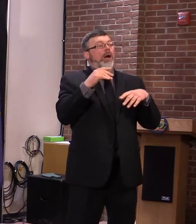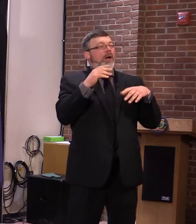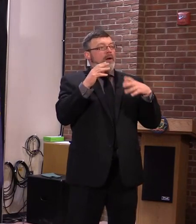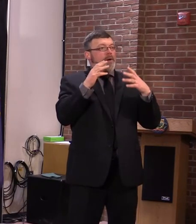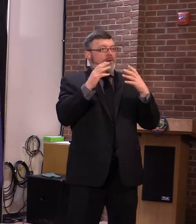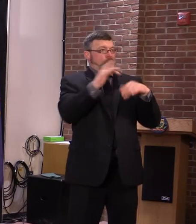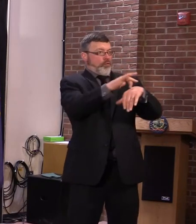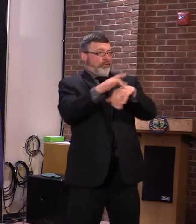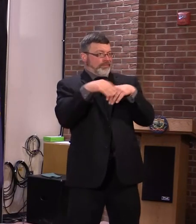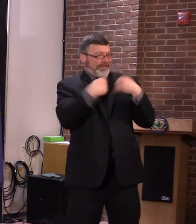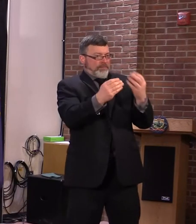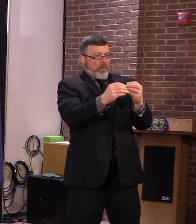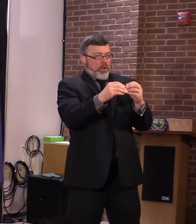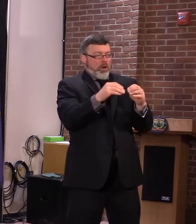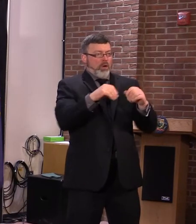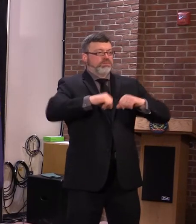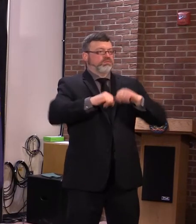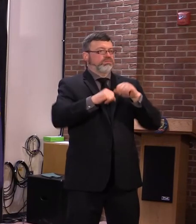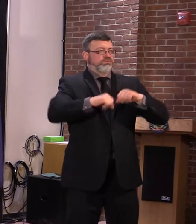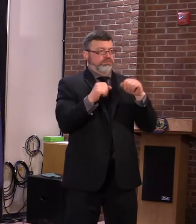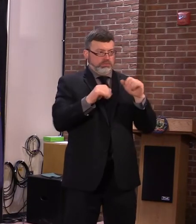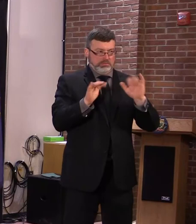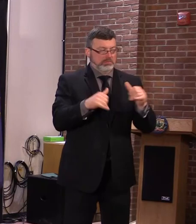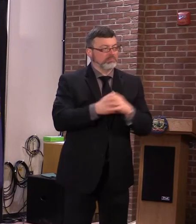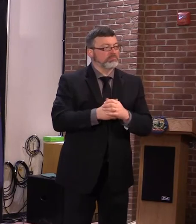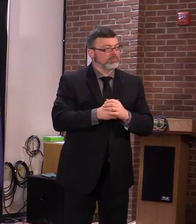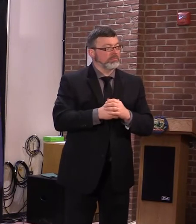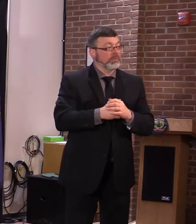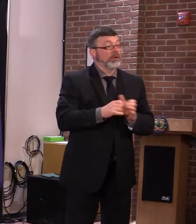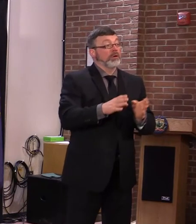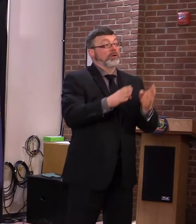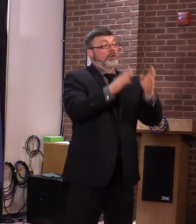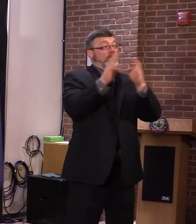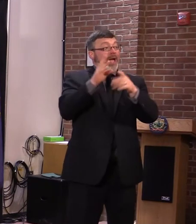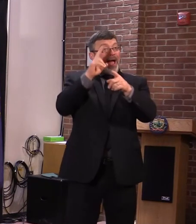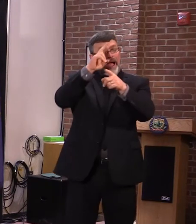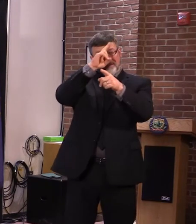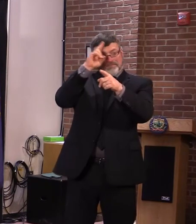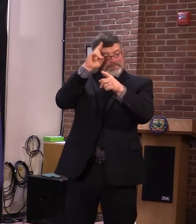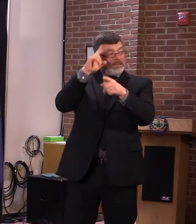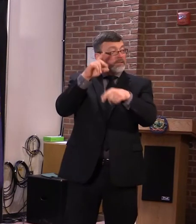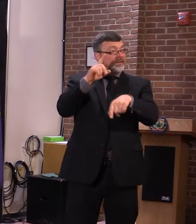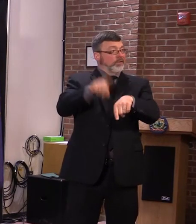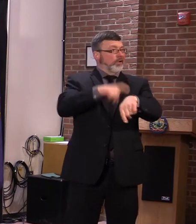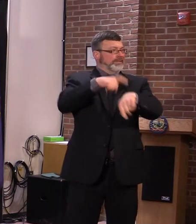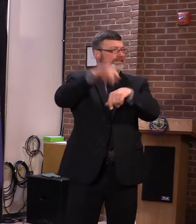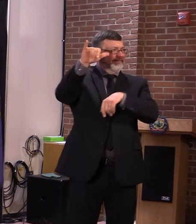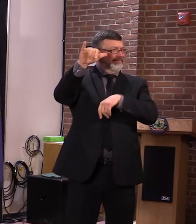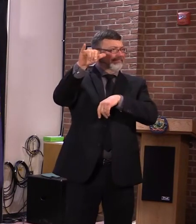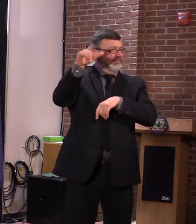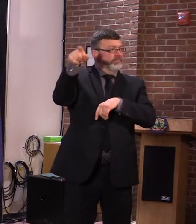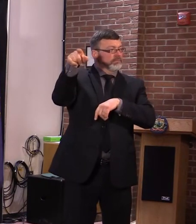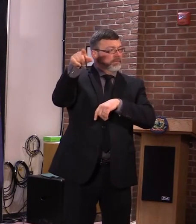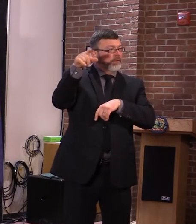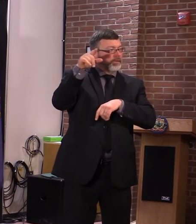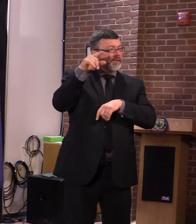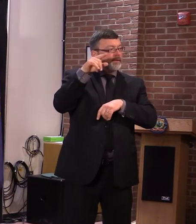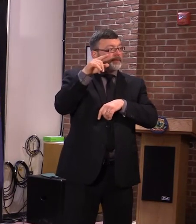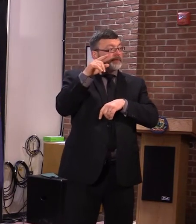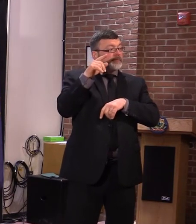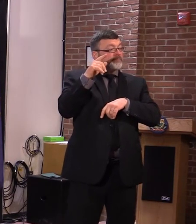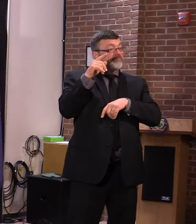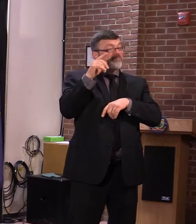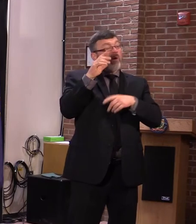hospitals and our long-term care facilities and some of our other facilities, such as our mental